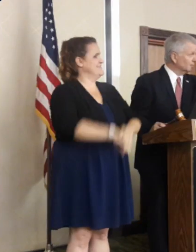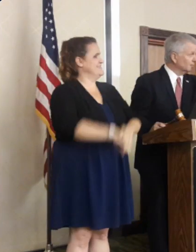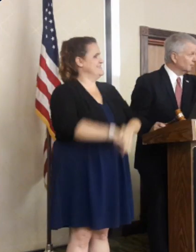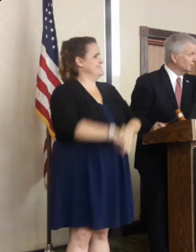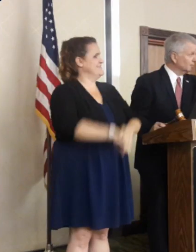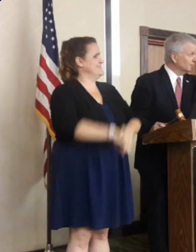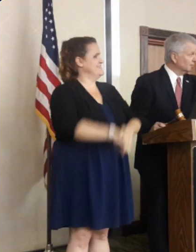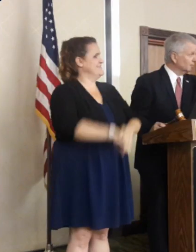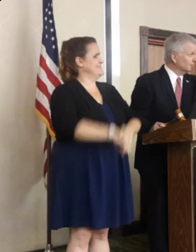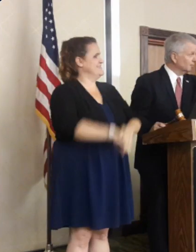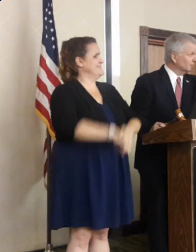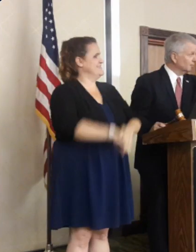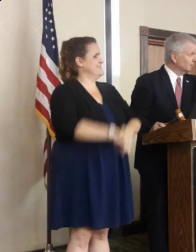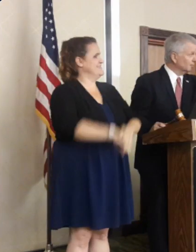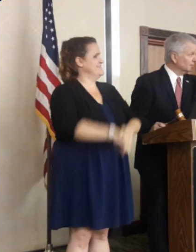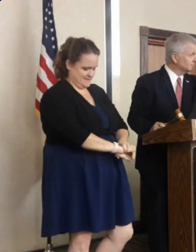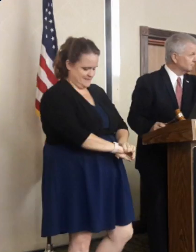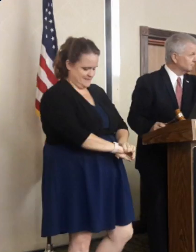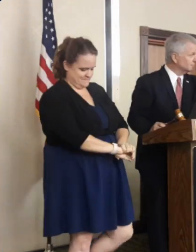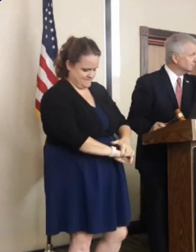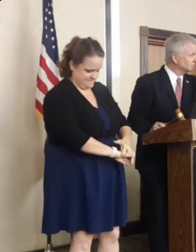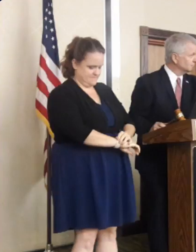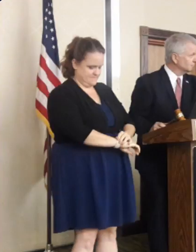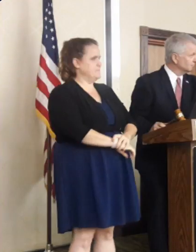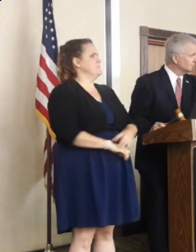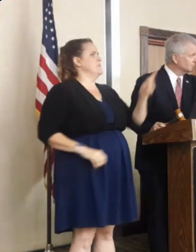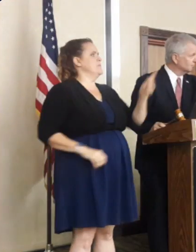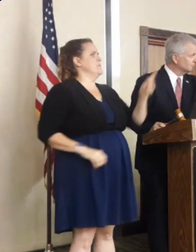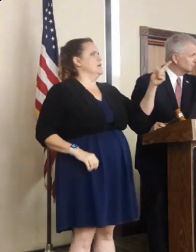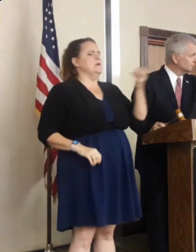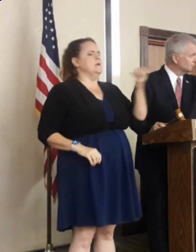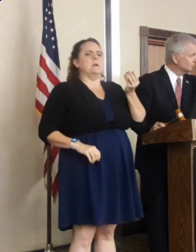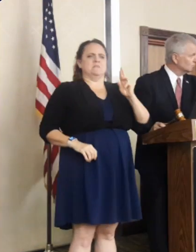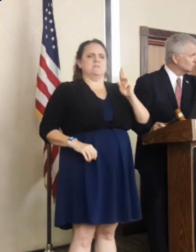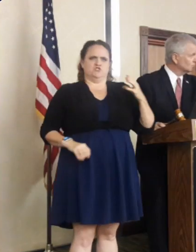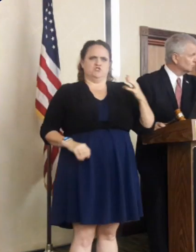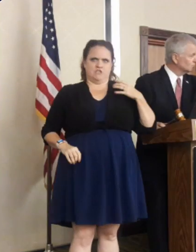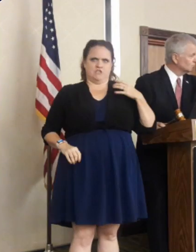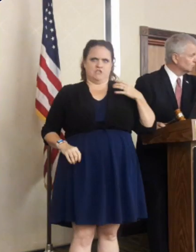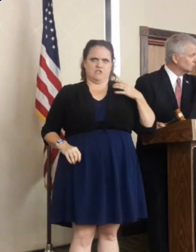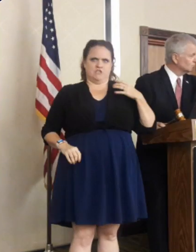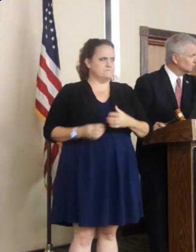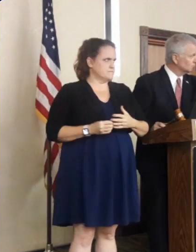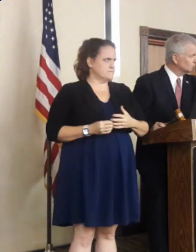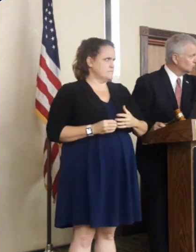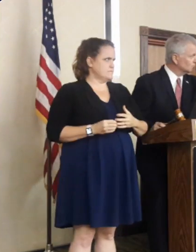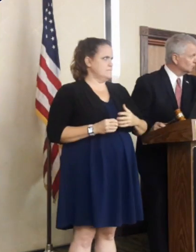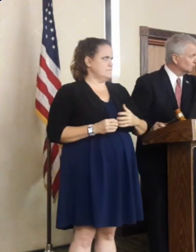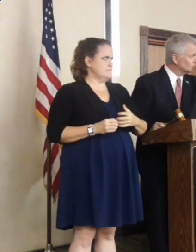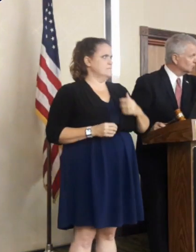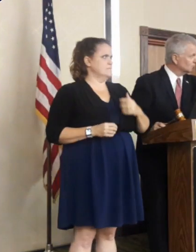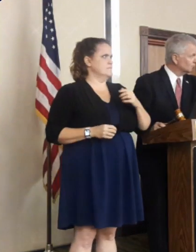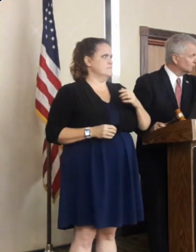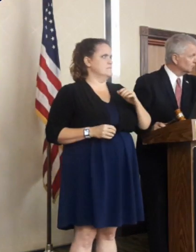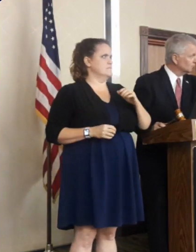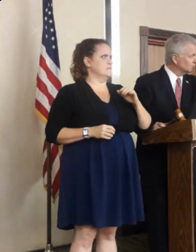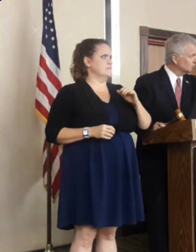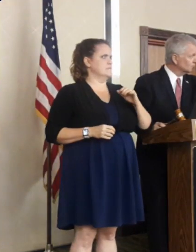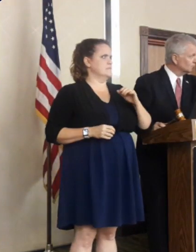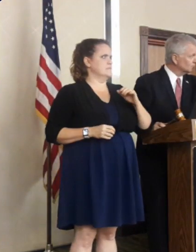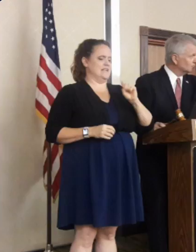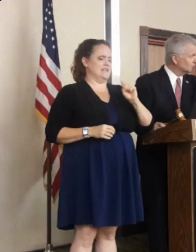Mr. Edwards. Mr. Chairman, JT was ST11. By the way, welcome back, Mr. Chairman. Glad to have you